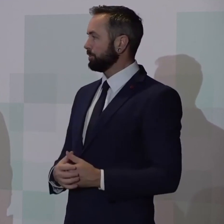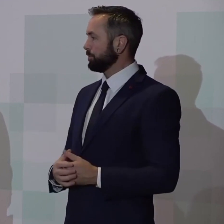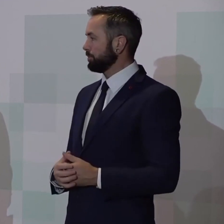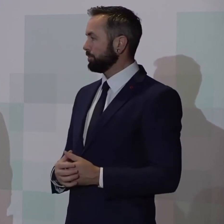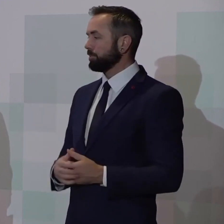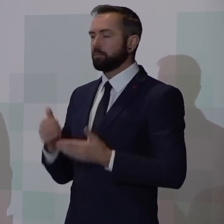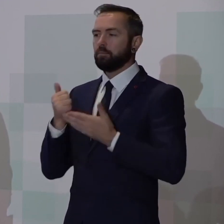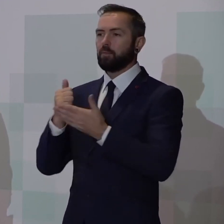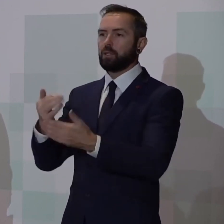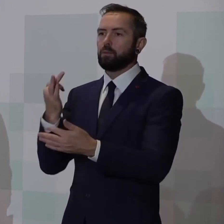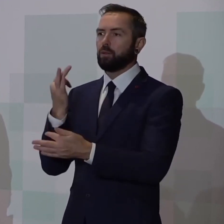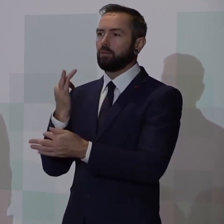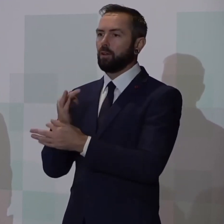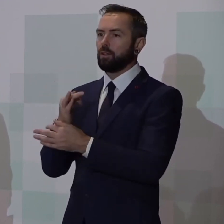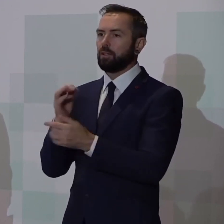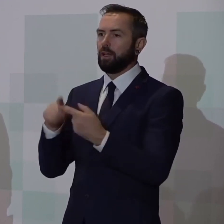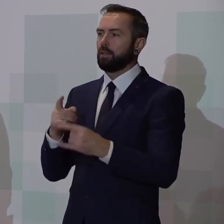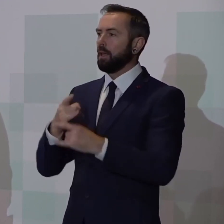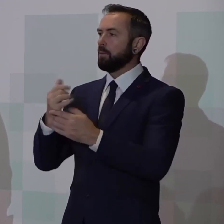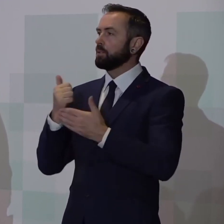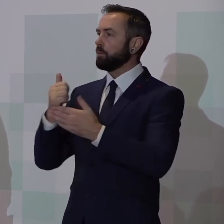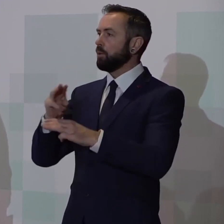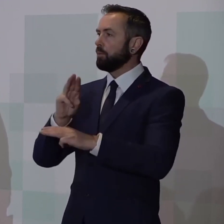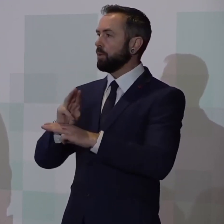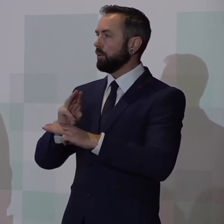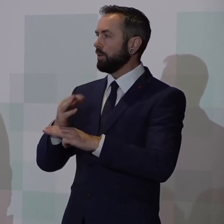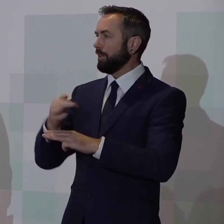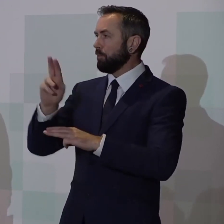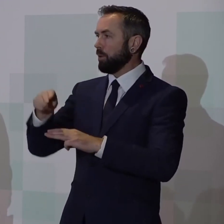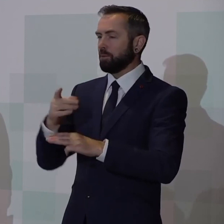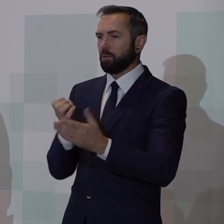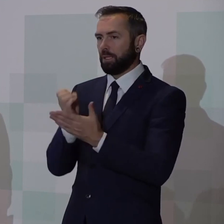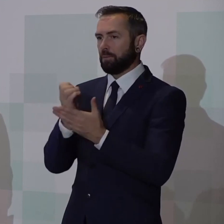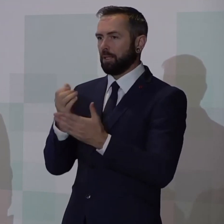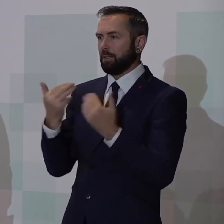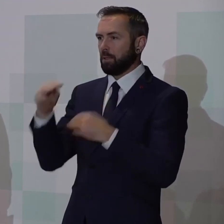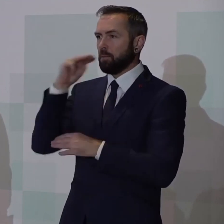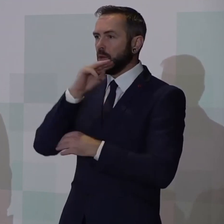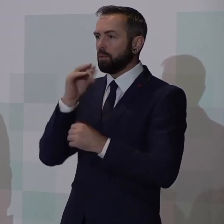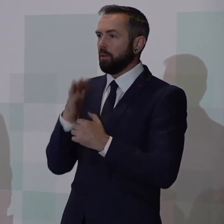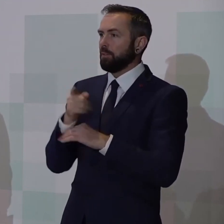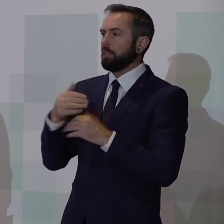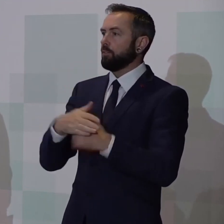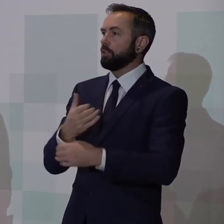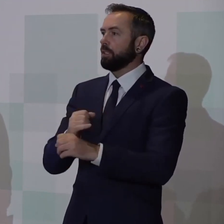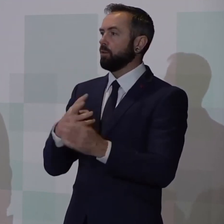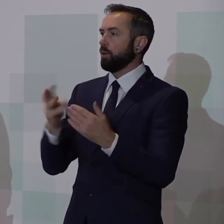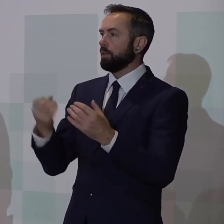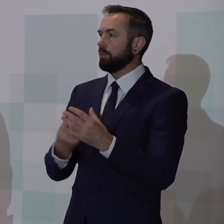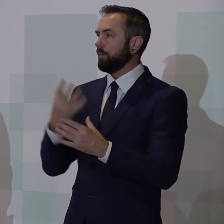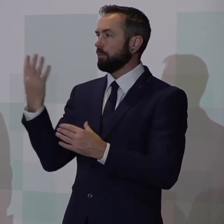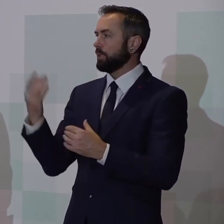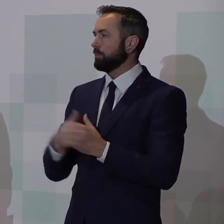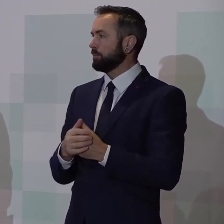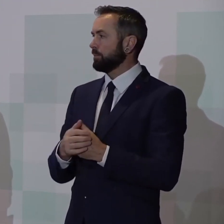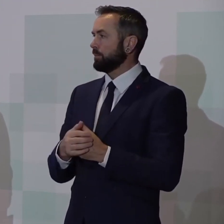Support fathers, and also how to support a mother where possible, to explain the importance of this for the children and the family's development,